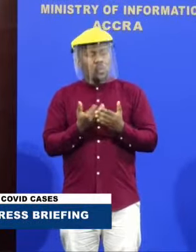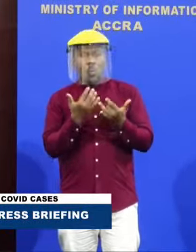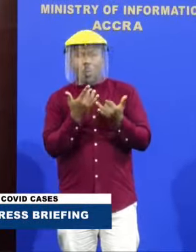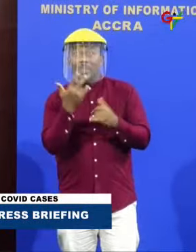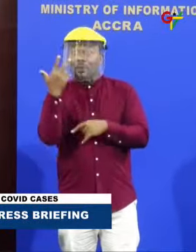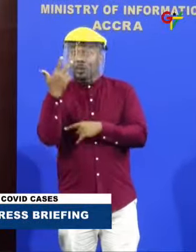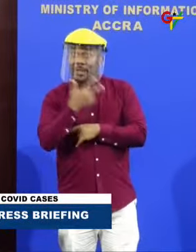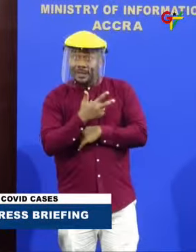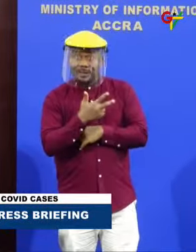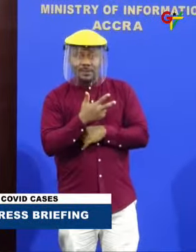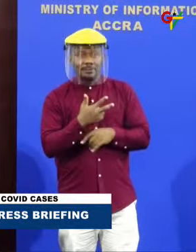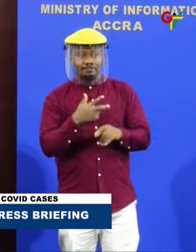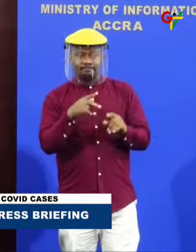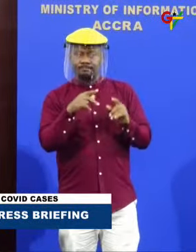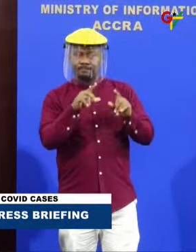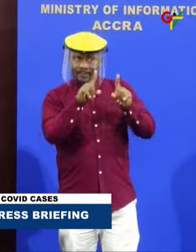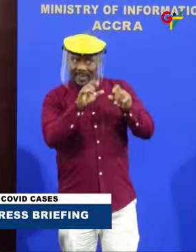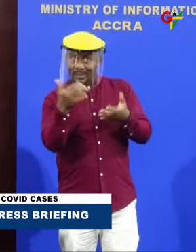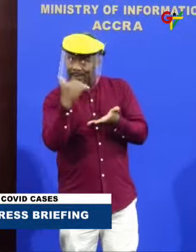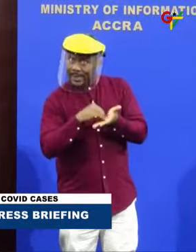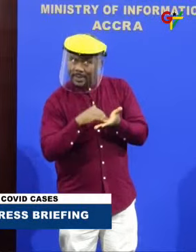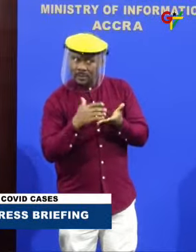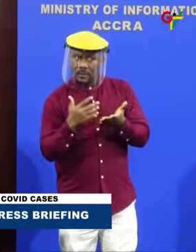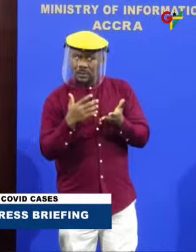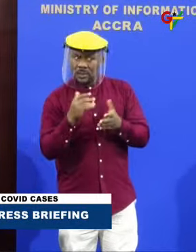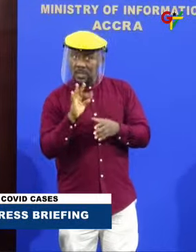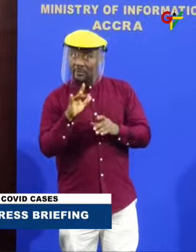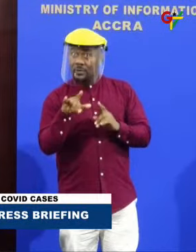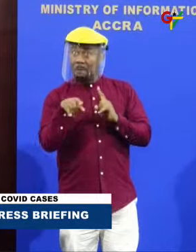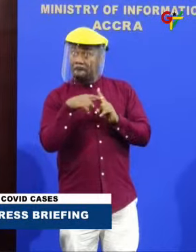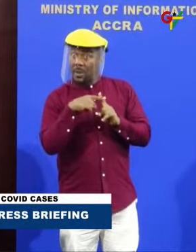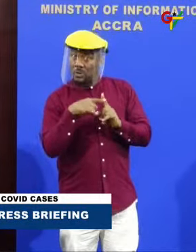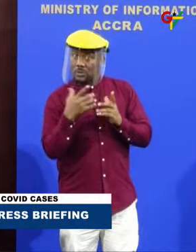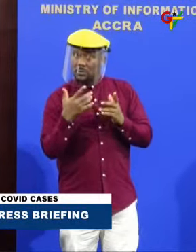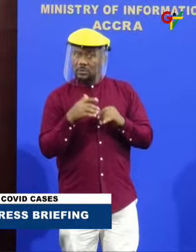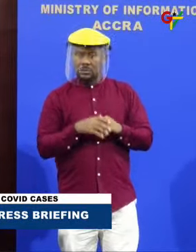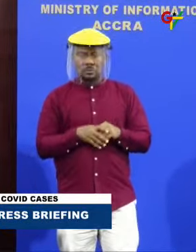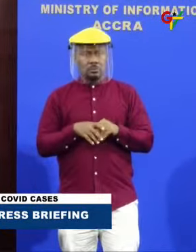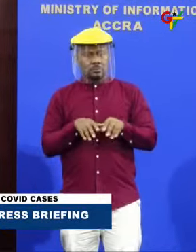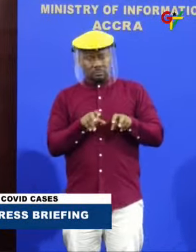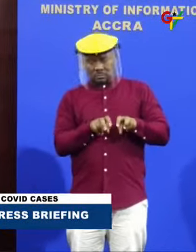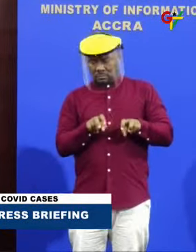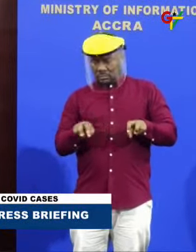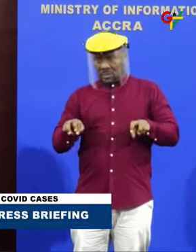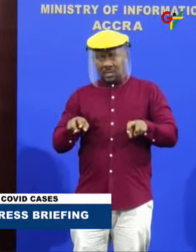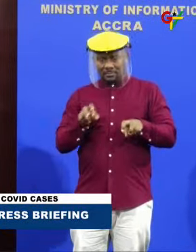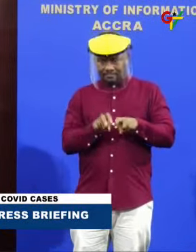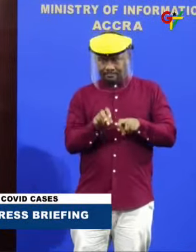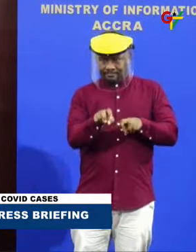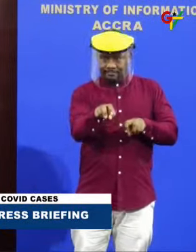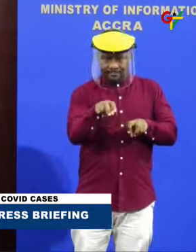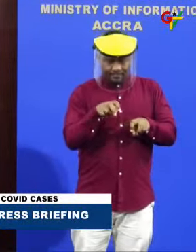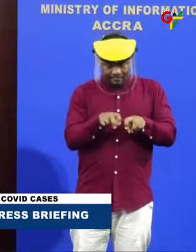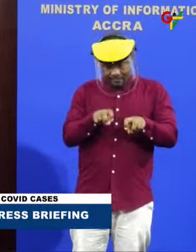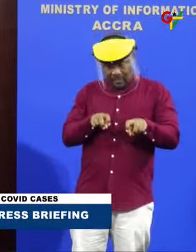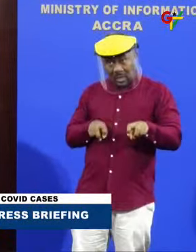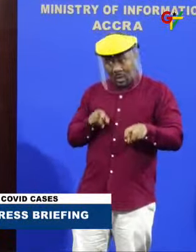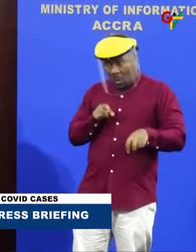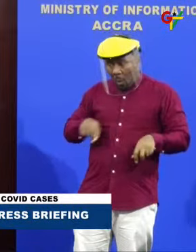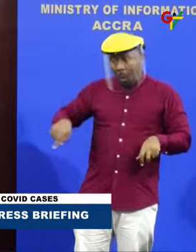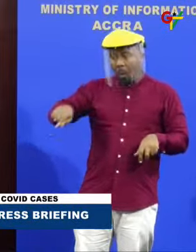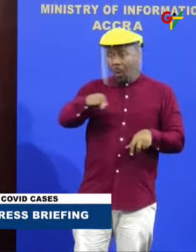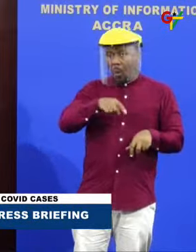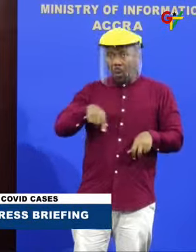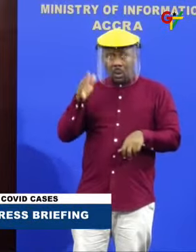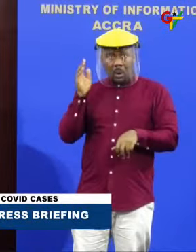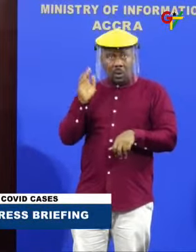okay. And for those who are found positive, those sitting around them, we also follow them and do contact tracing on them to be sure that they